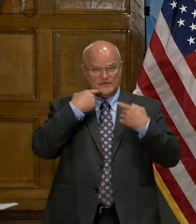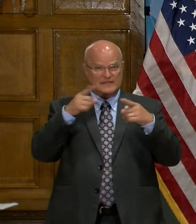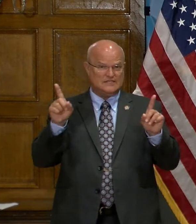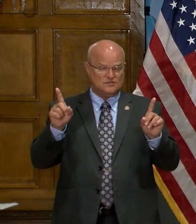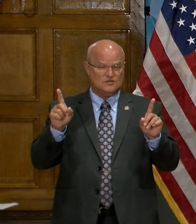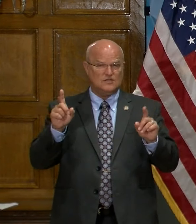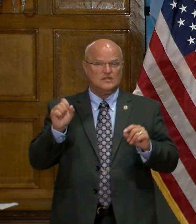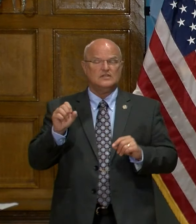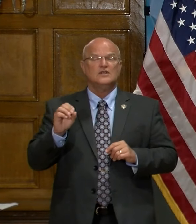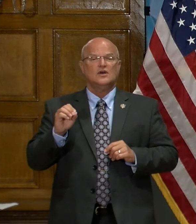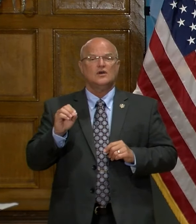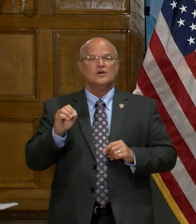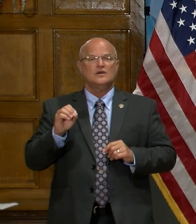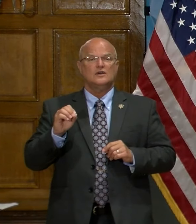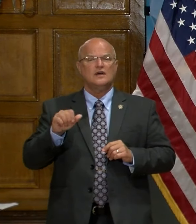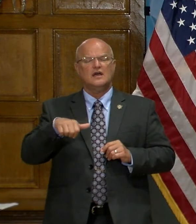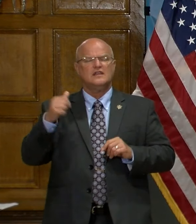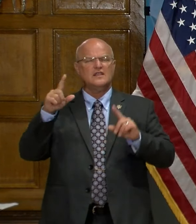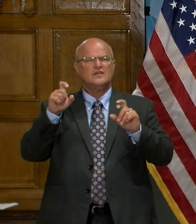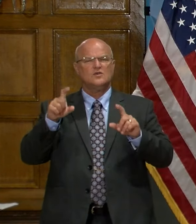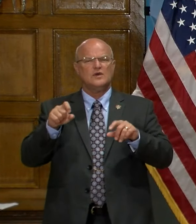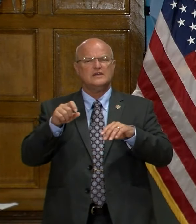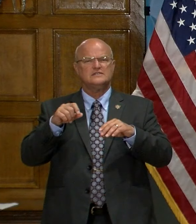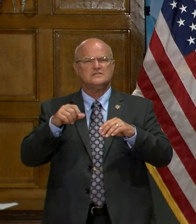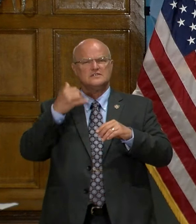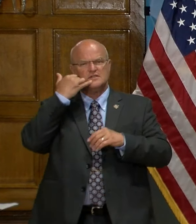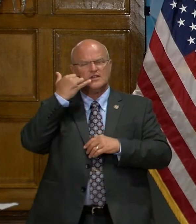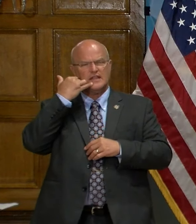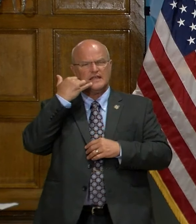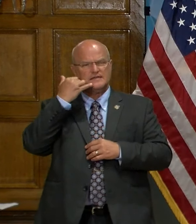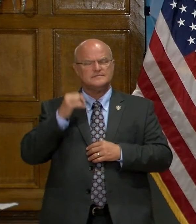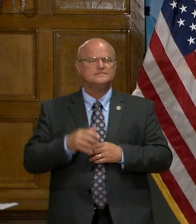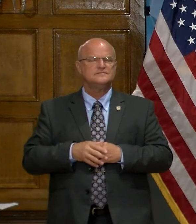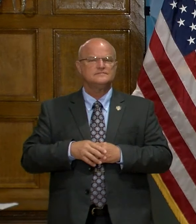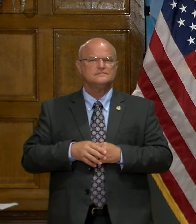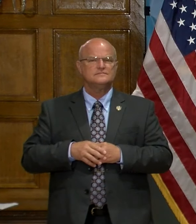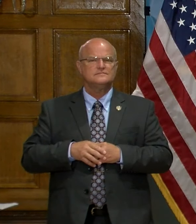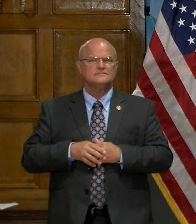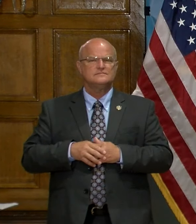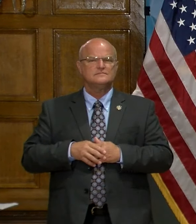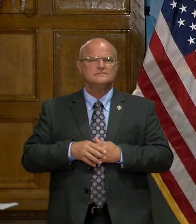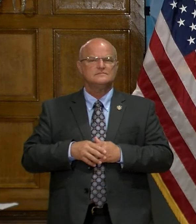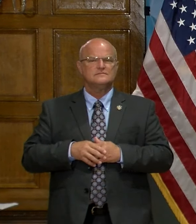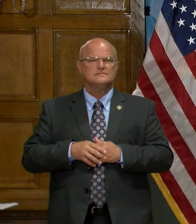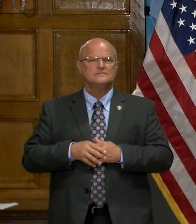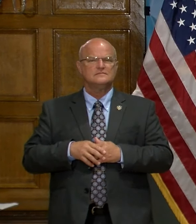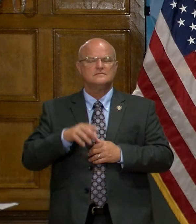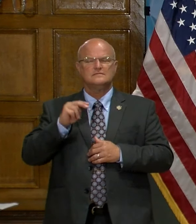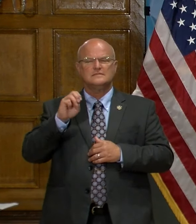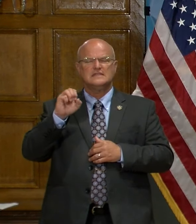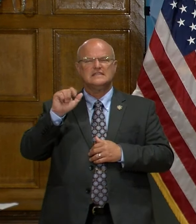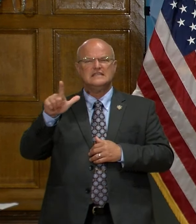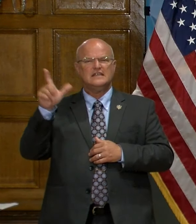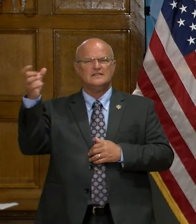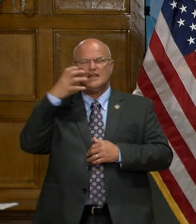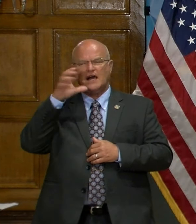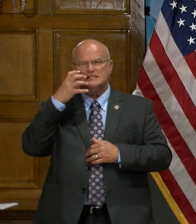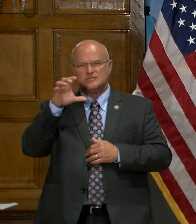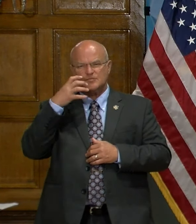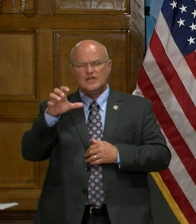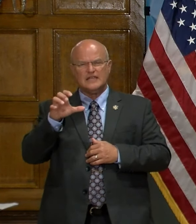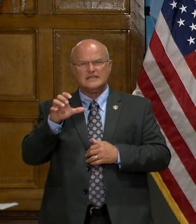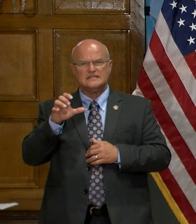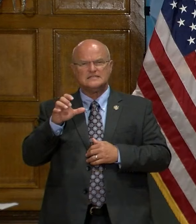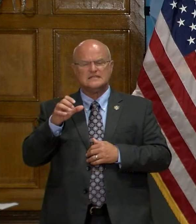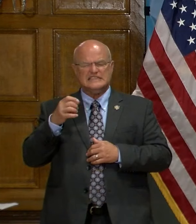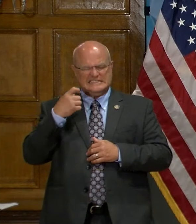issued. Is there another question remotely? Yes, Governor, good afternoon. It's Neil down in Hot Springs.